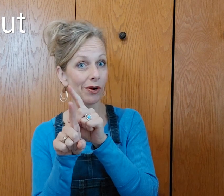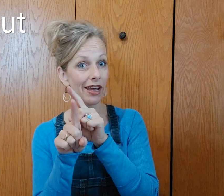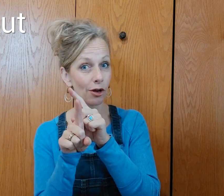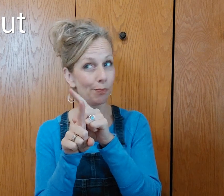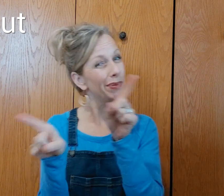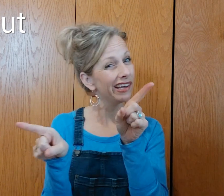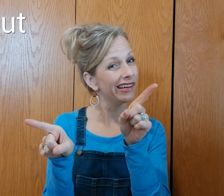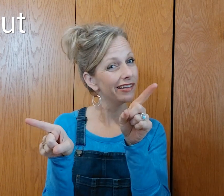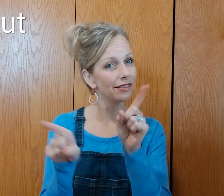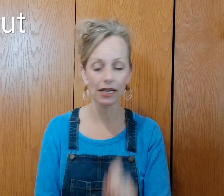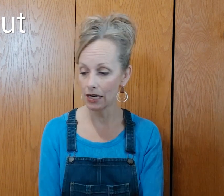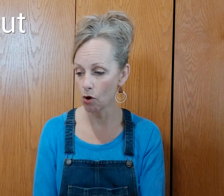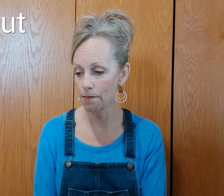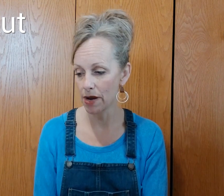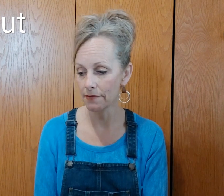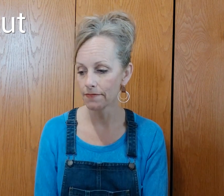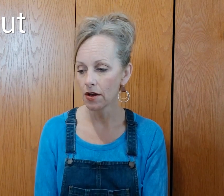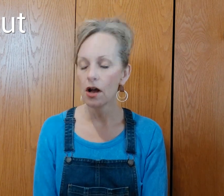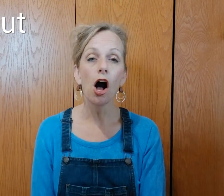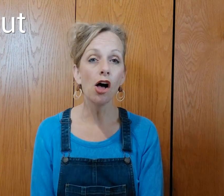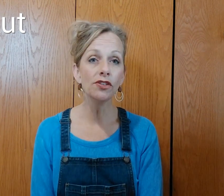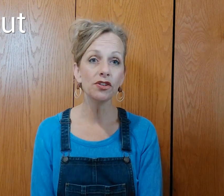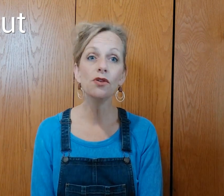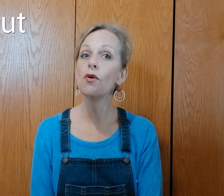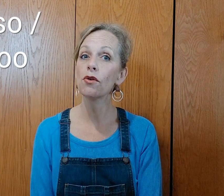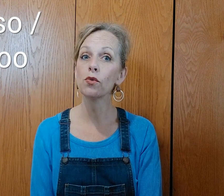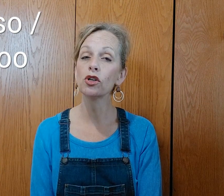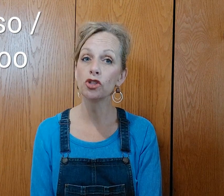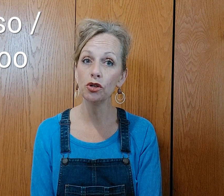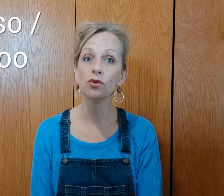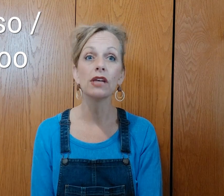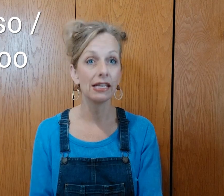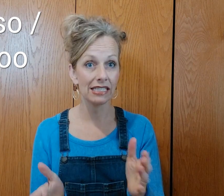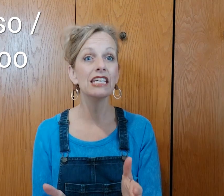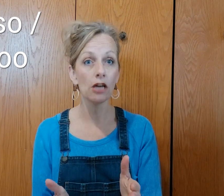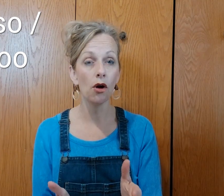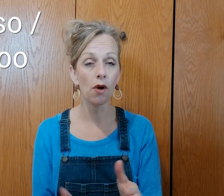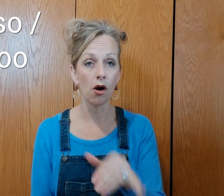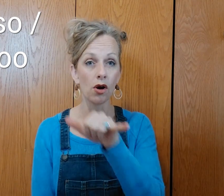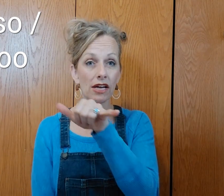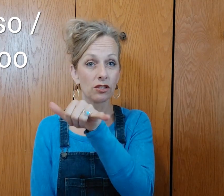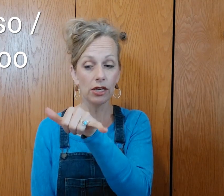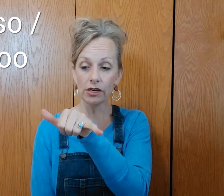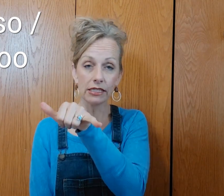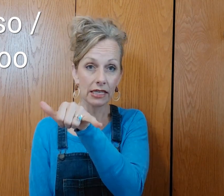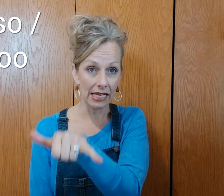were together, but not anymore. But. Also, or the word to, that T-O-O. So here it is. It's